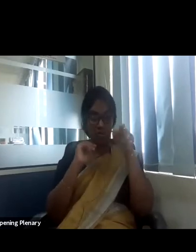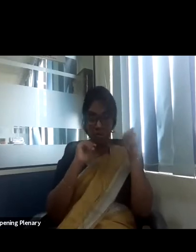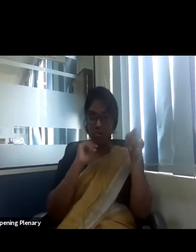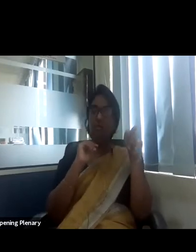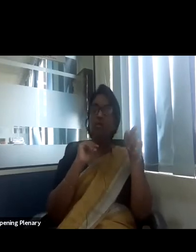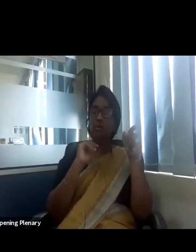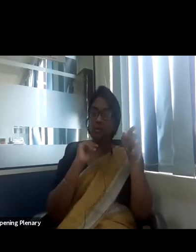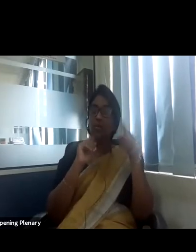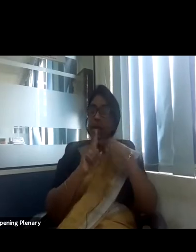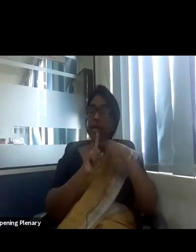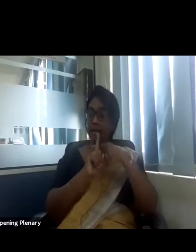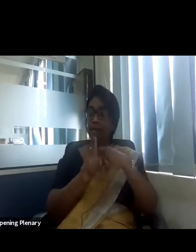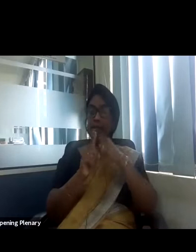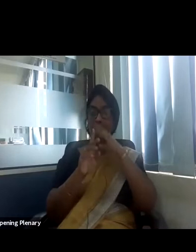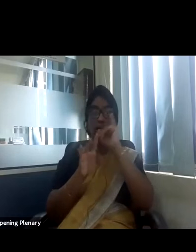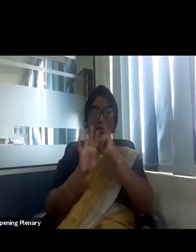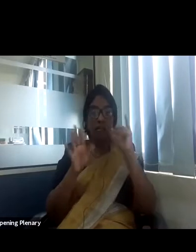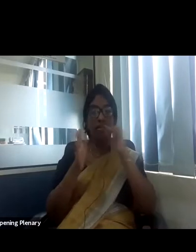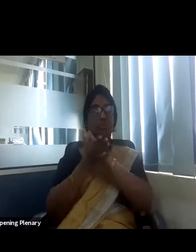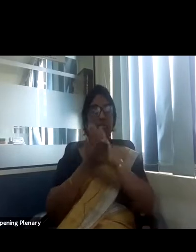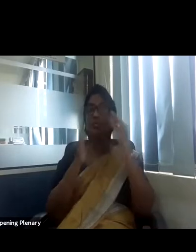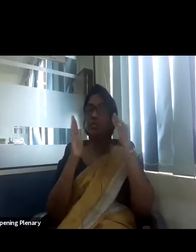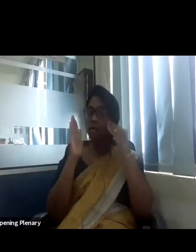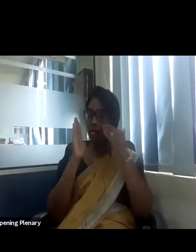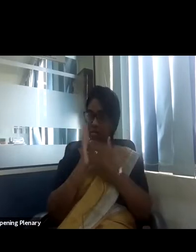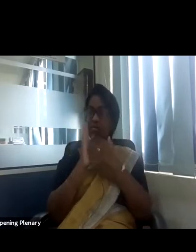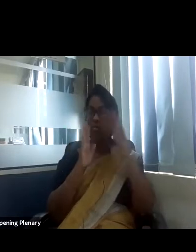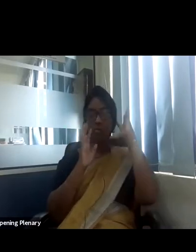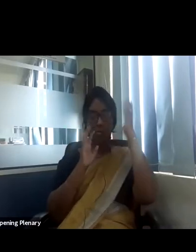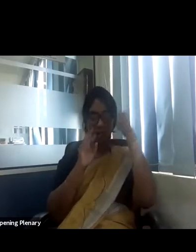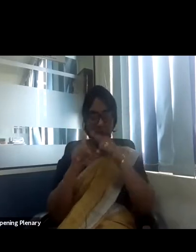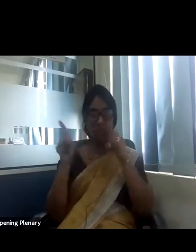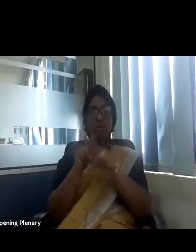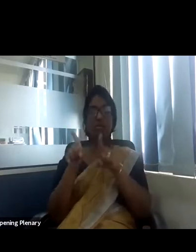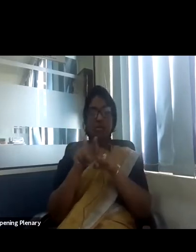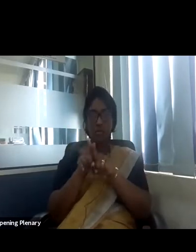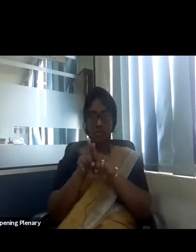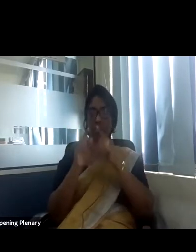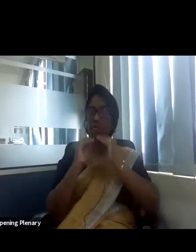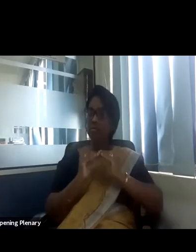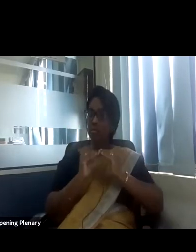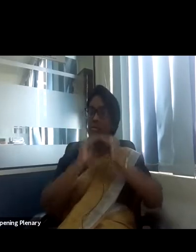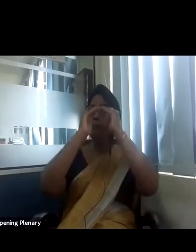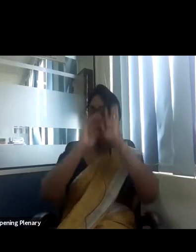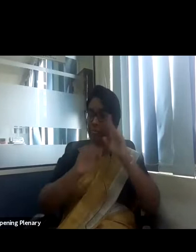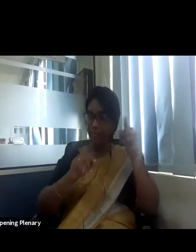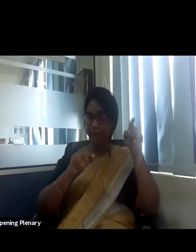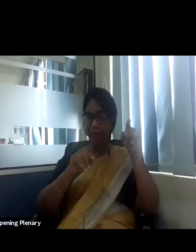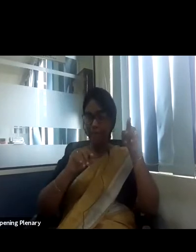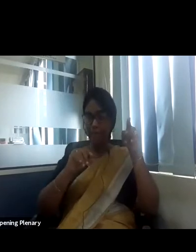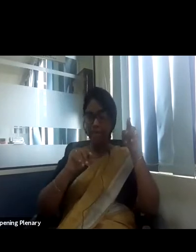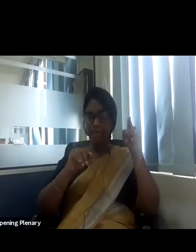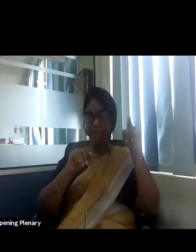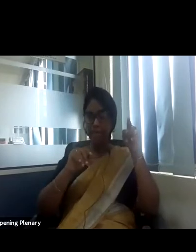The financing gap for SDG, which likely to be further widened due to the contraction of the economic